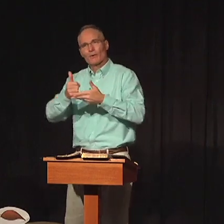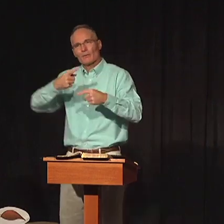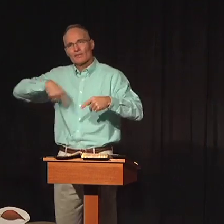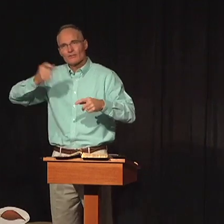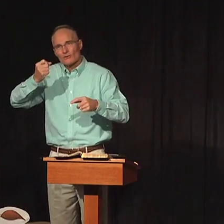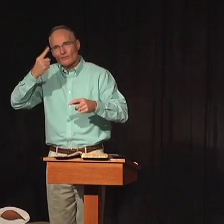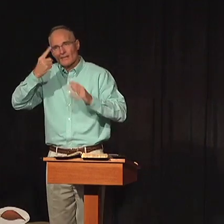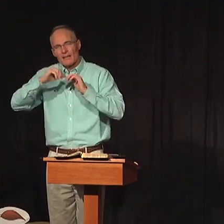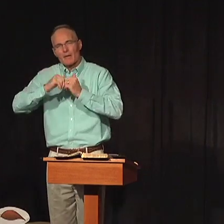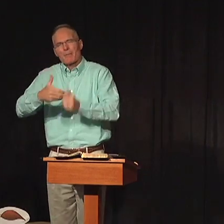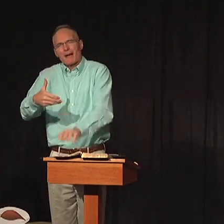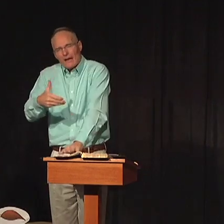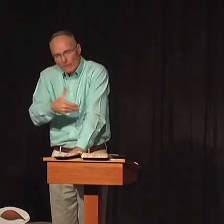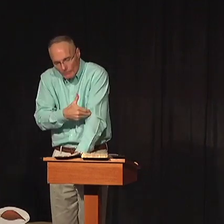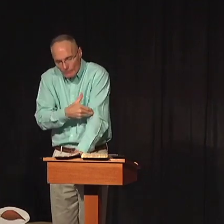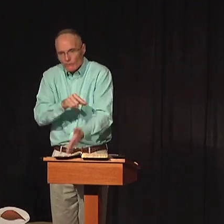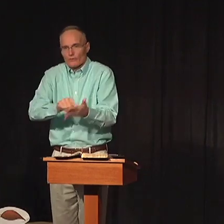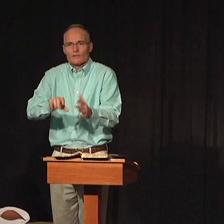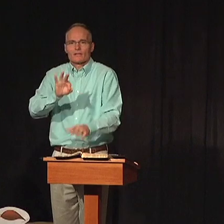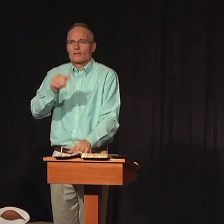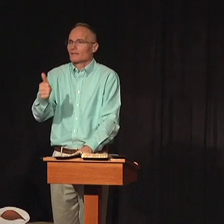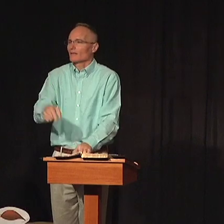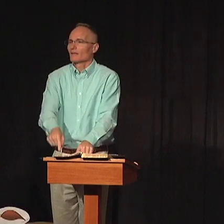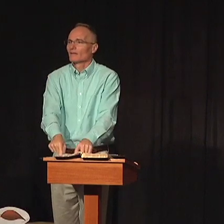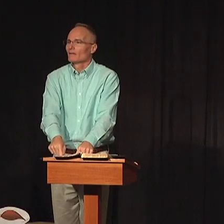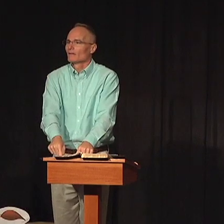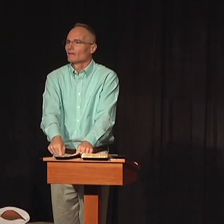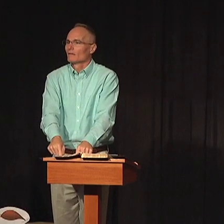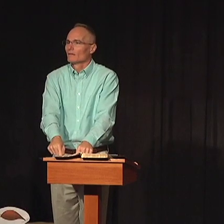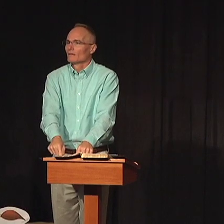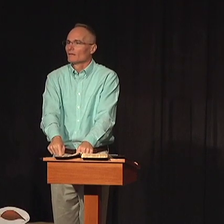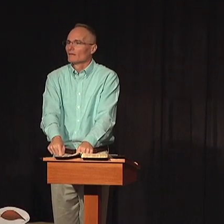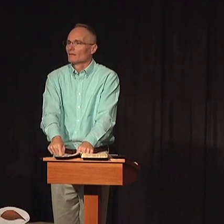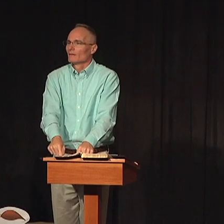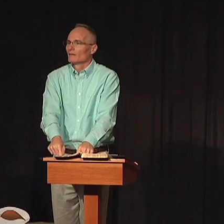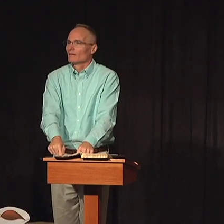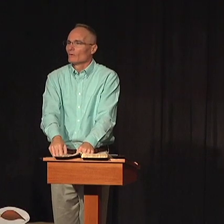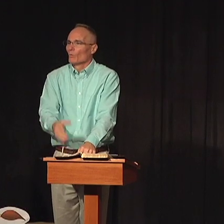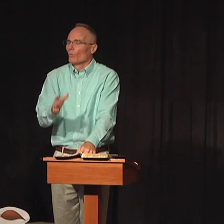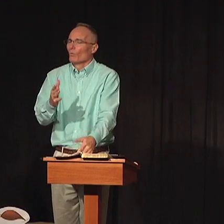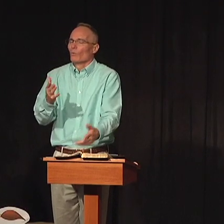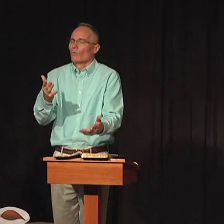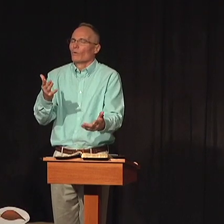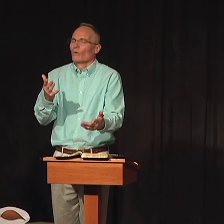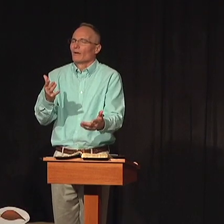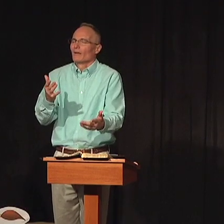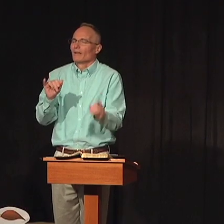But also to help us understand how powerful verse 9 and 10 are right here.